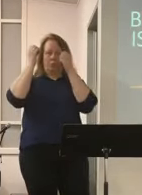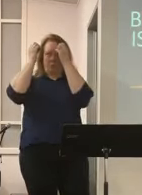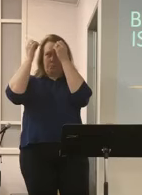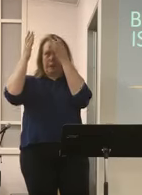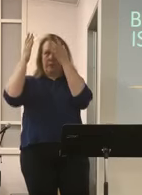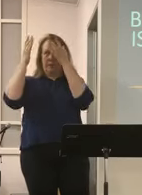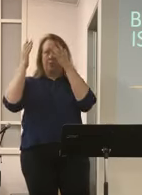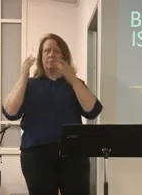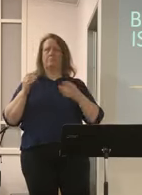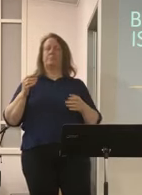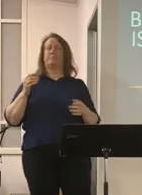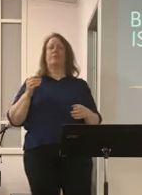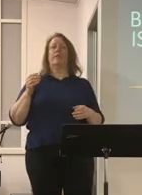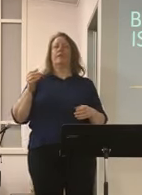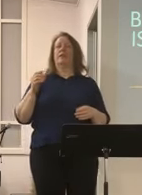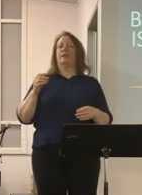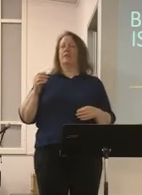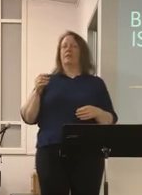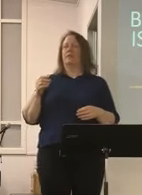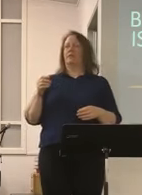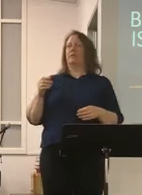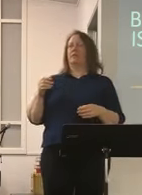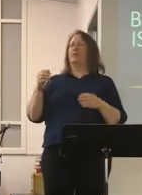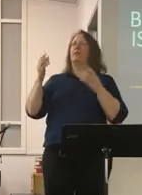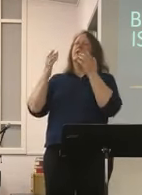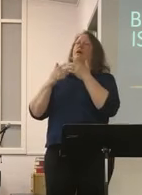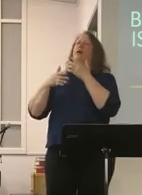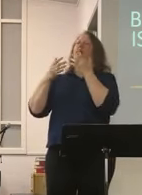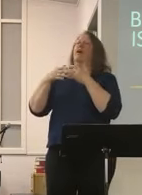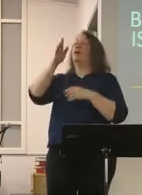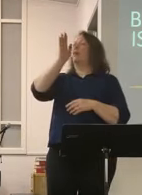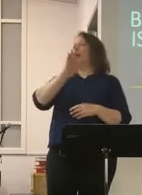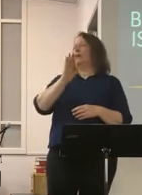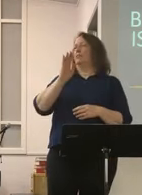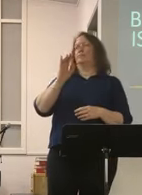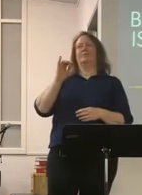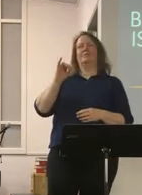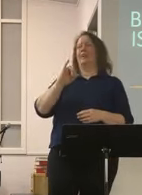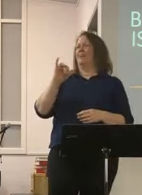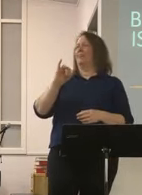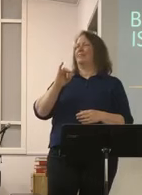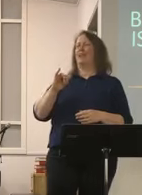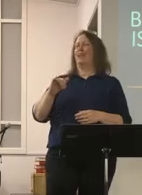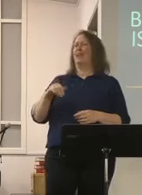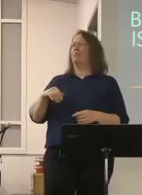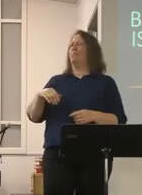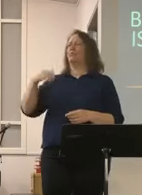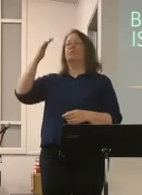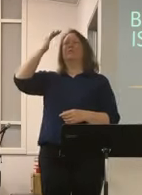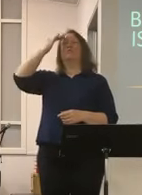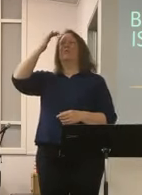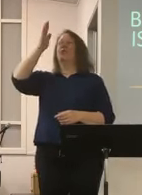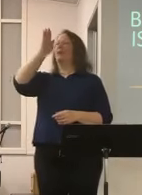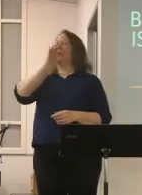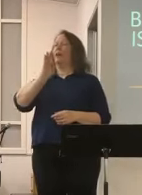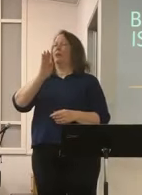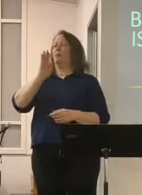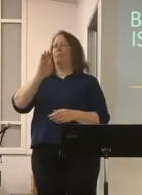being in awe of God is not the same thing as knowing God. Everybody left that household in awe of God, the Bible